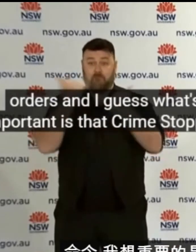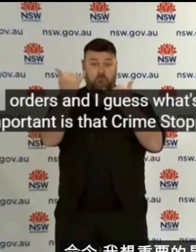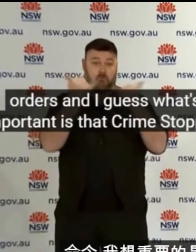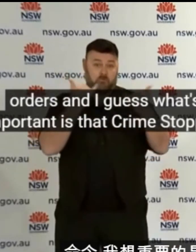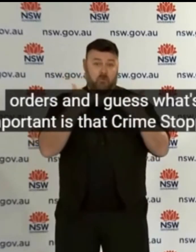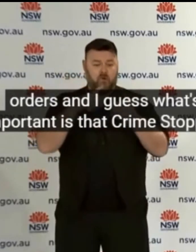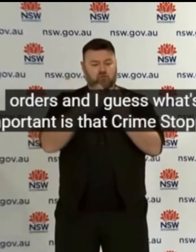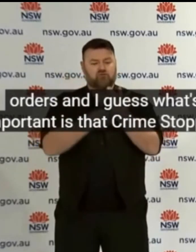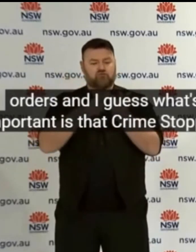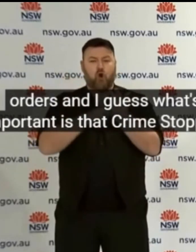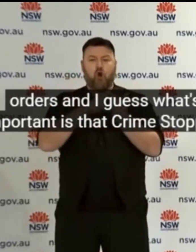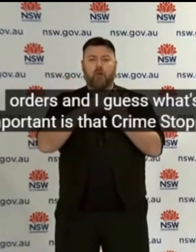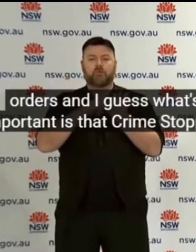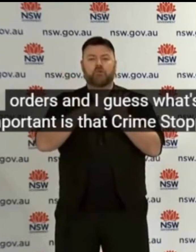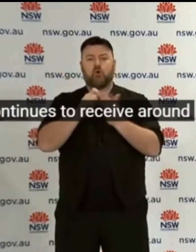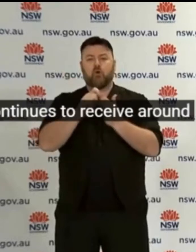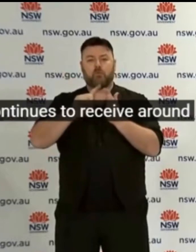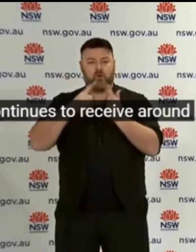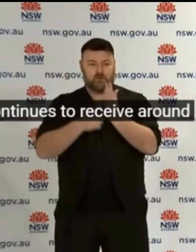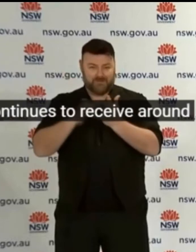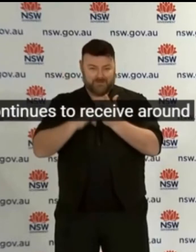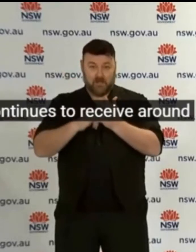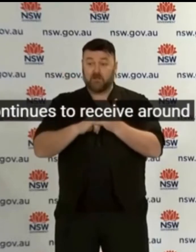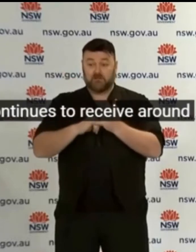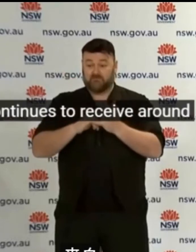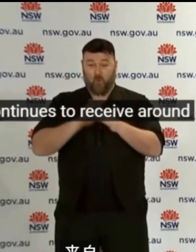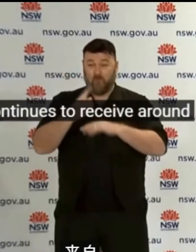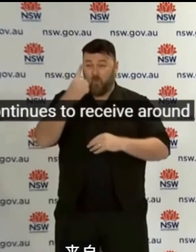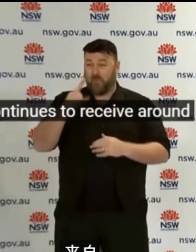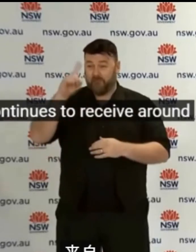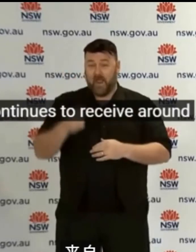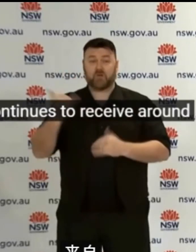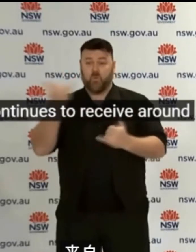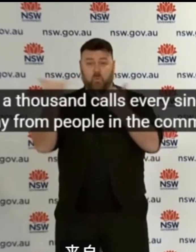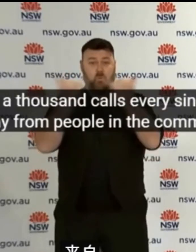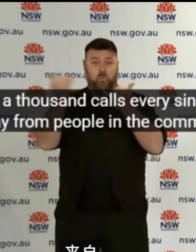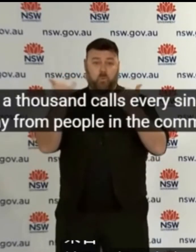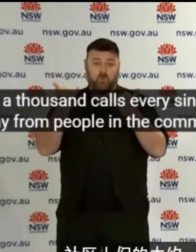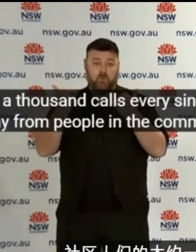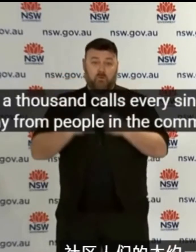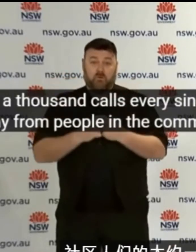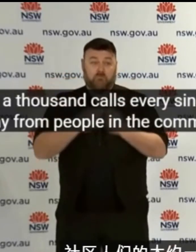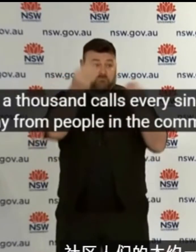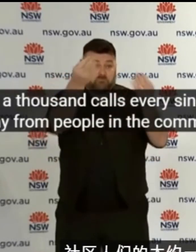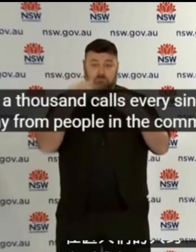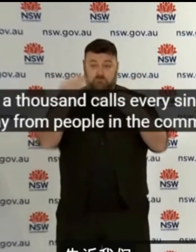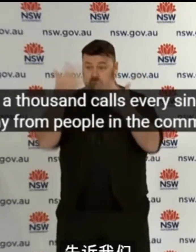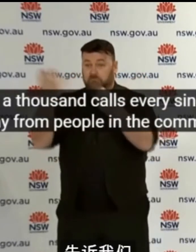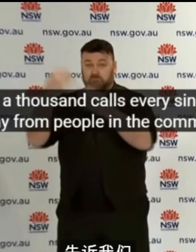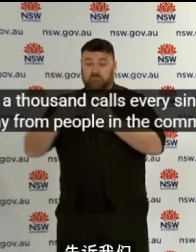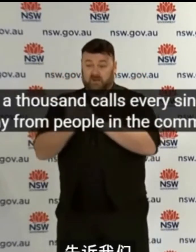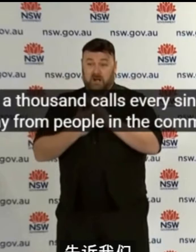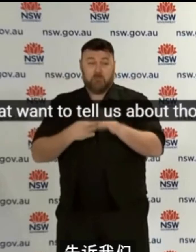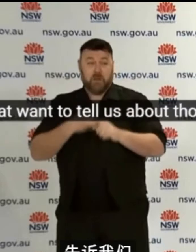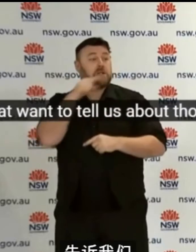receive around 1,000 calls every single day from people in the community that want to tell us about those that are